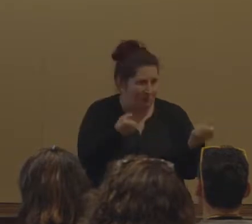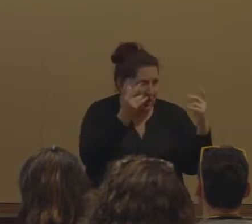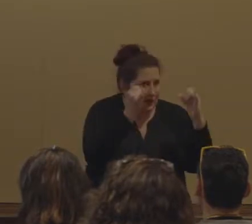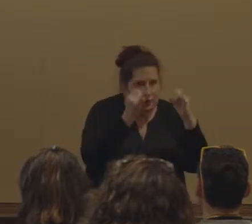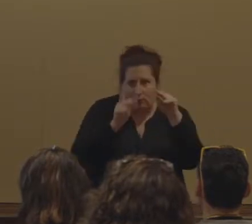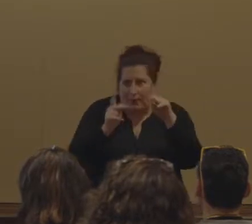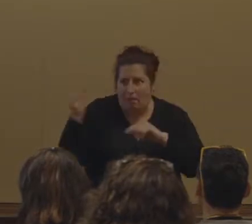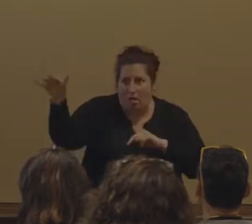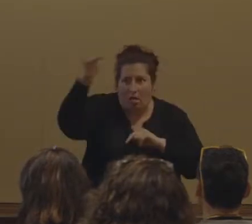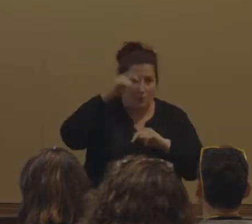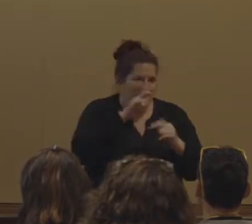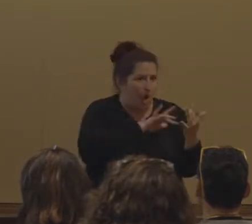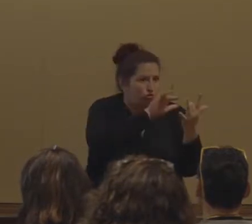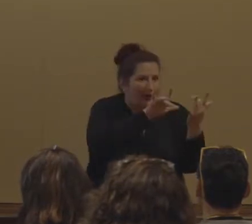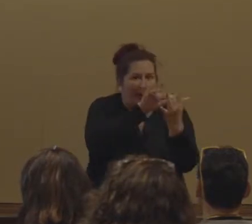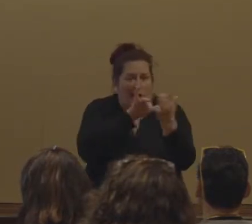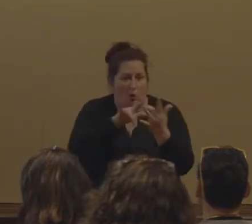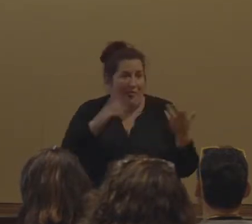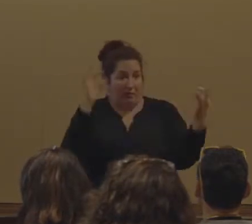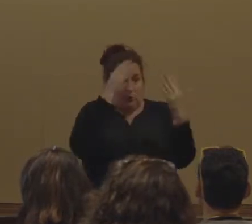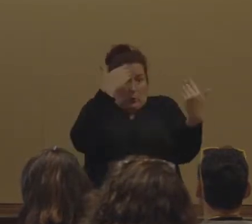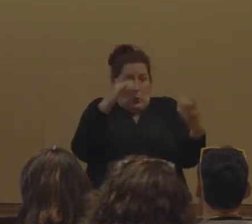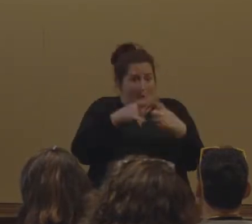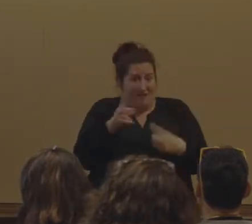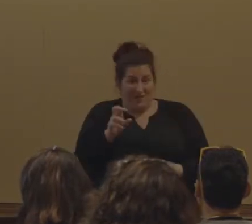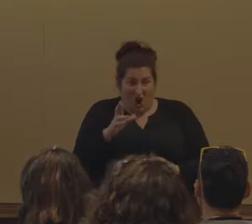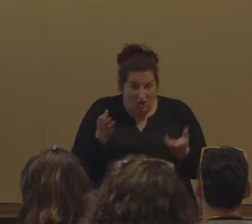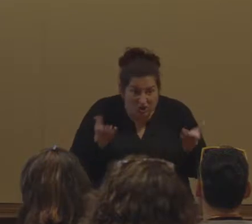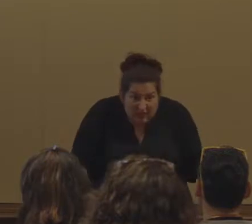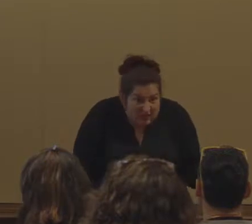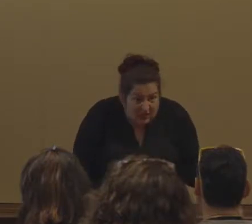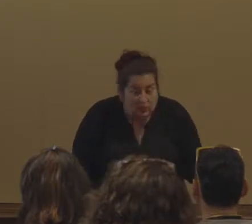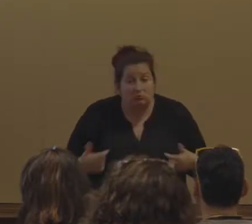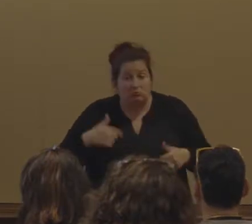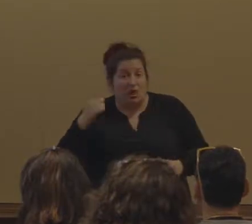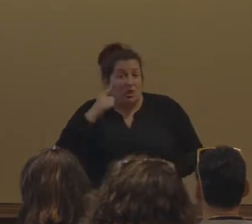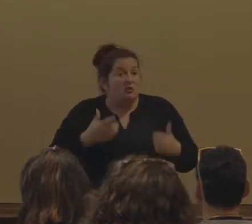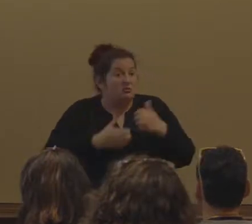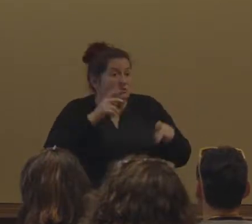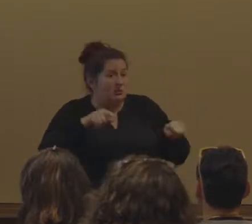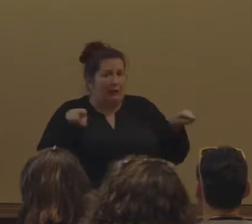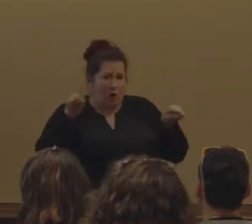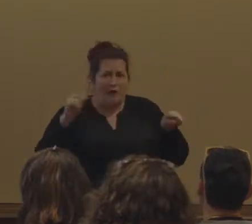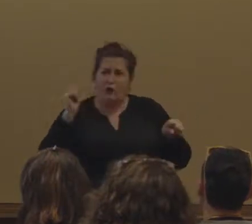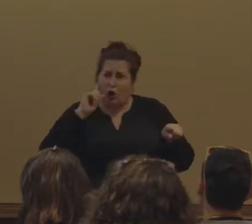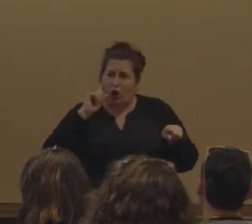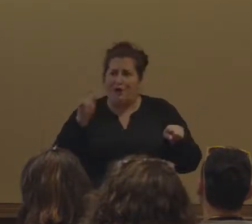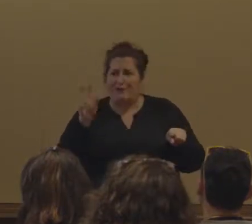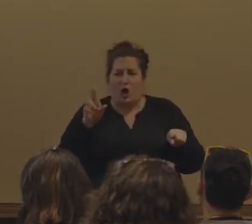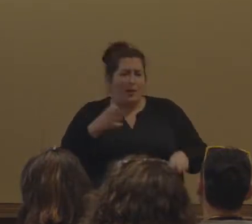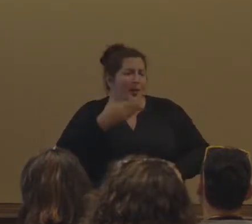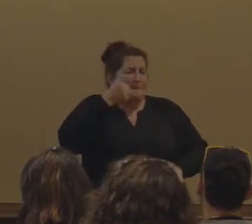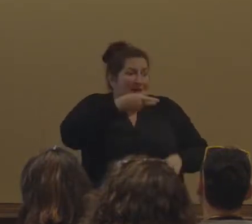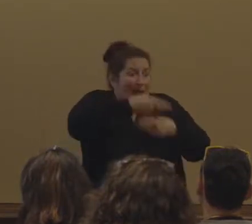there that we haven't reached or don't know about VR. And I think probably most people here have always heard that phrase, VR is